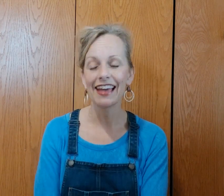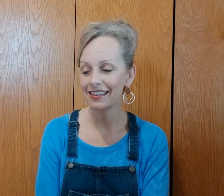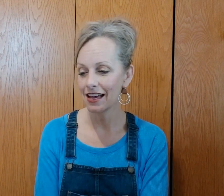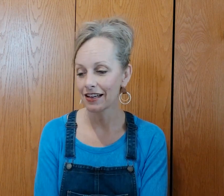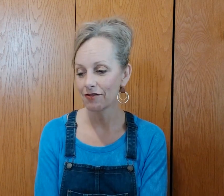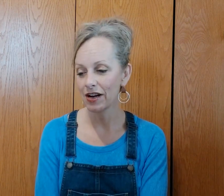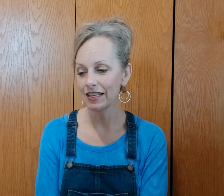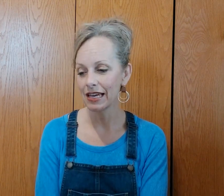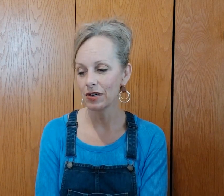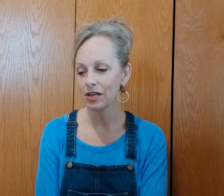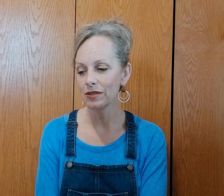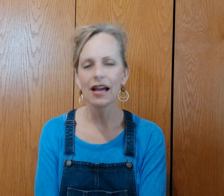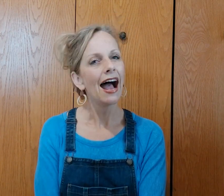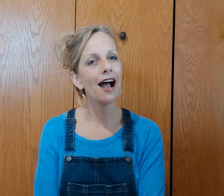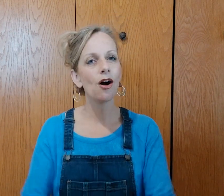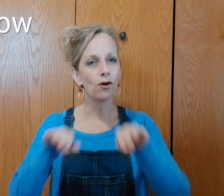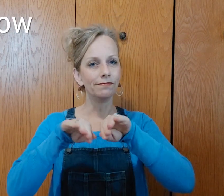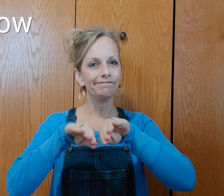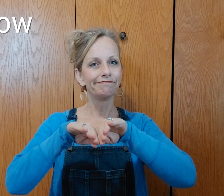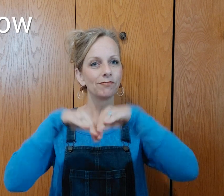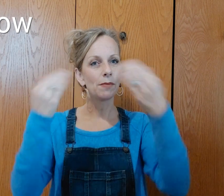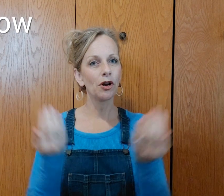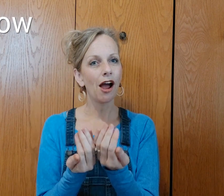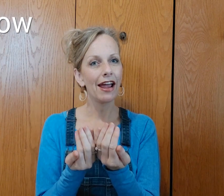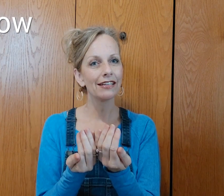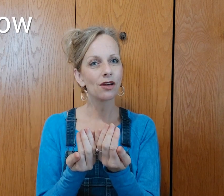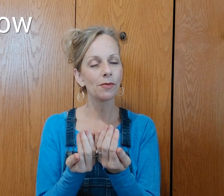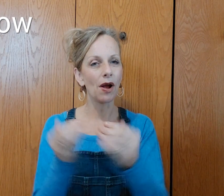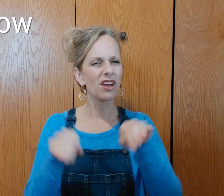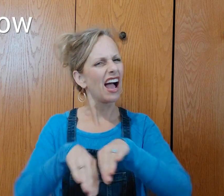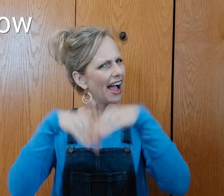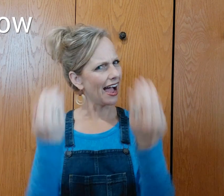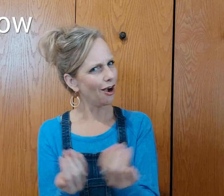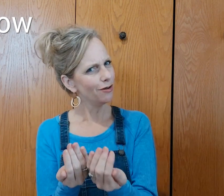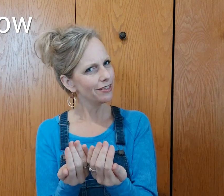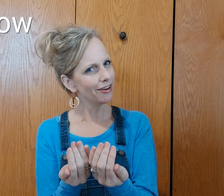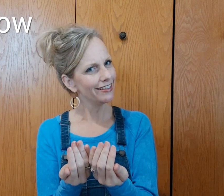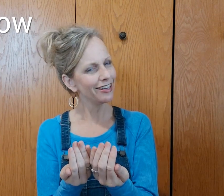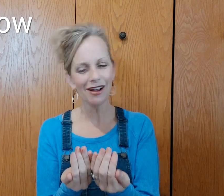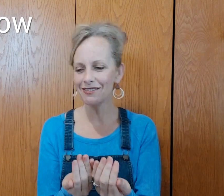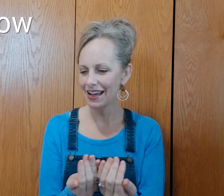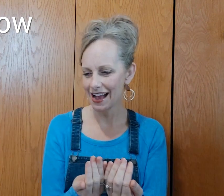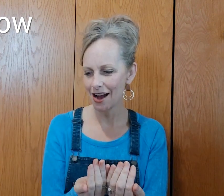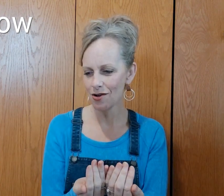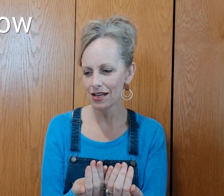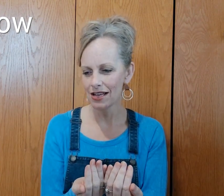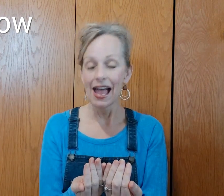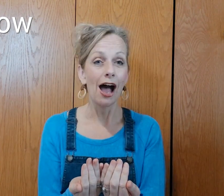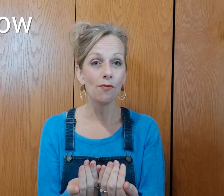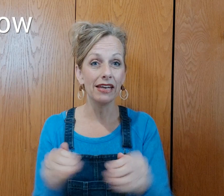that phrase that they would use. How? Remember, our hands come around. How did our hands get around? How? How many